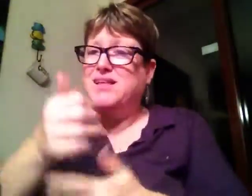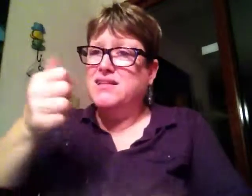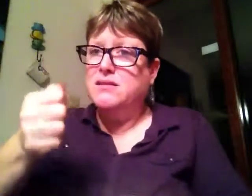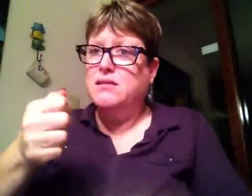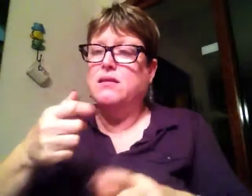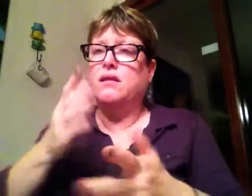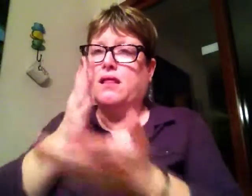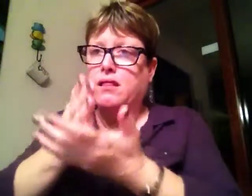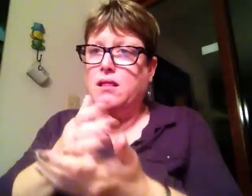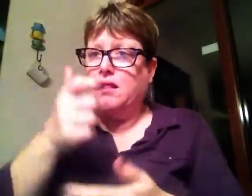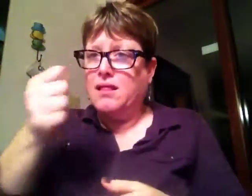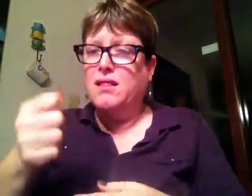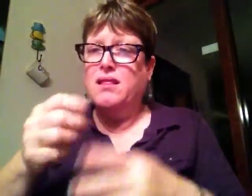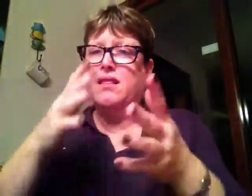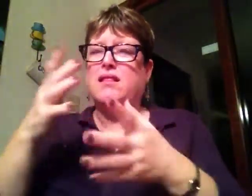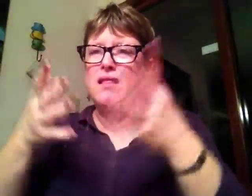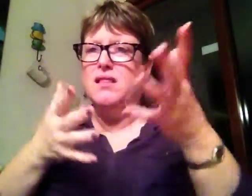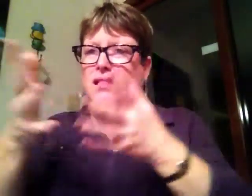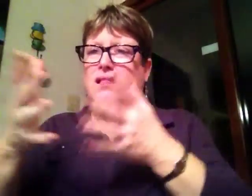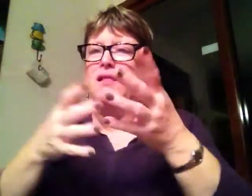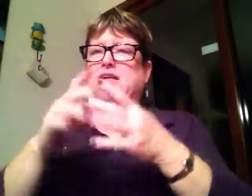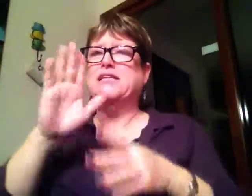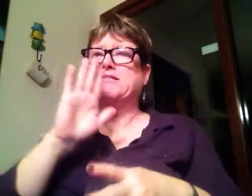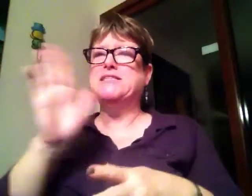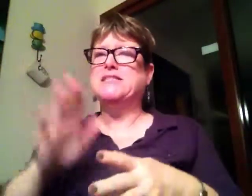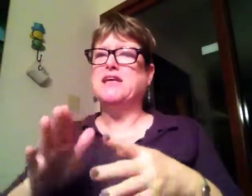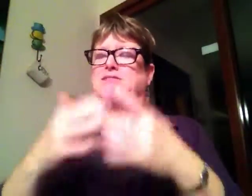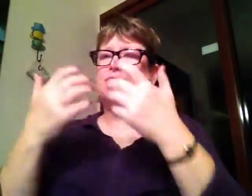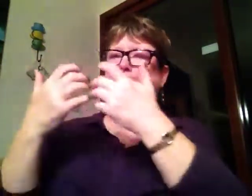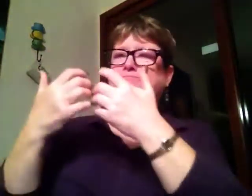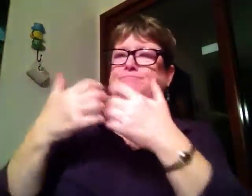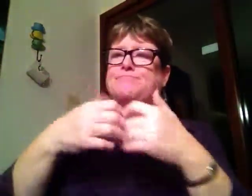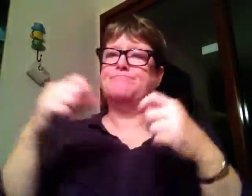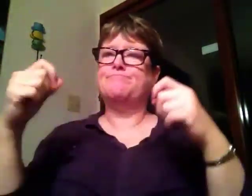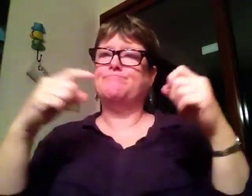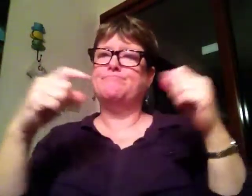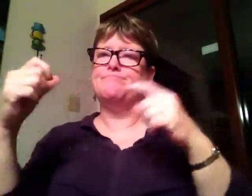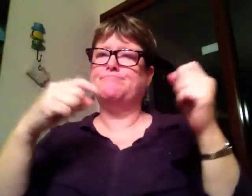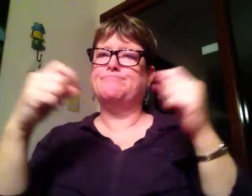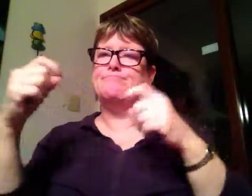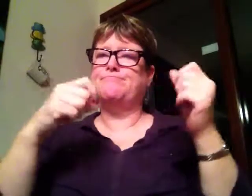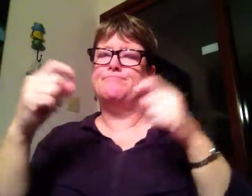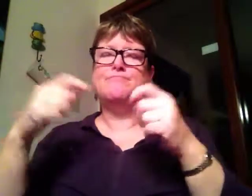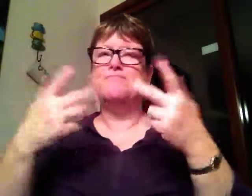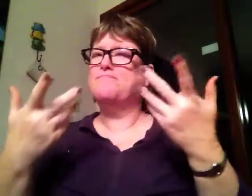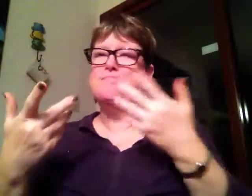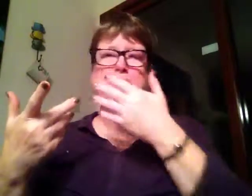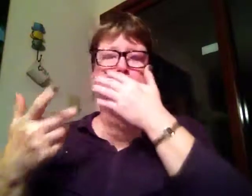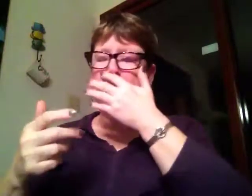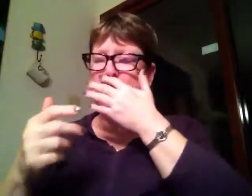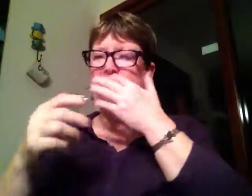for the United Nations High Commissioner for Refugees. What kind of shape are they in when they come at the end of this journey?